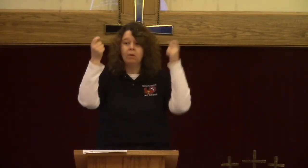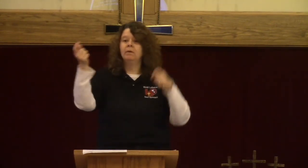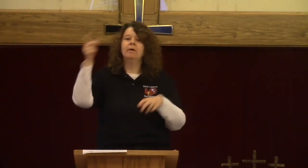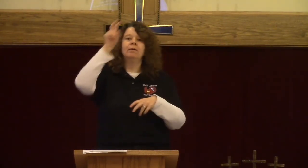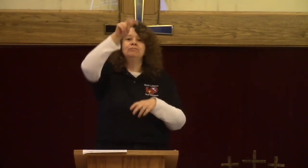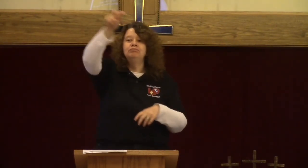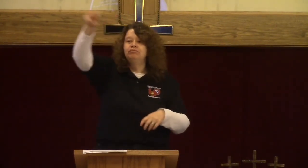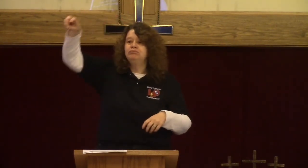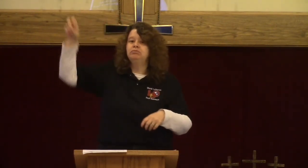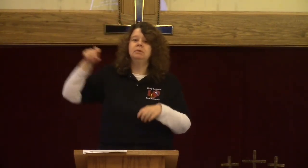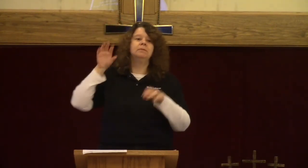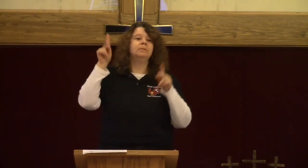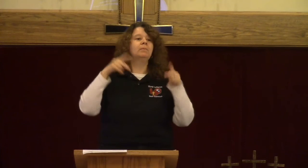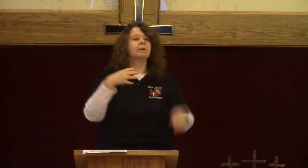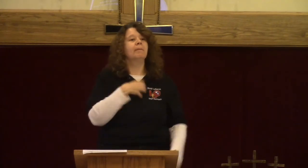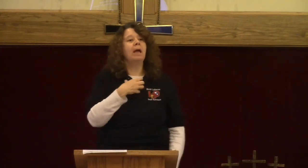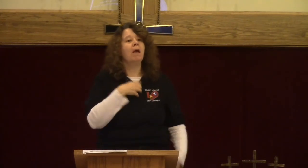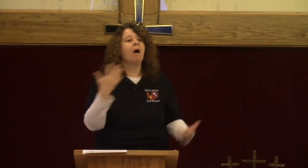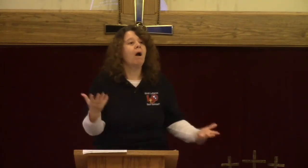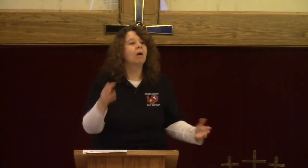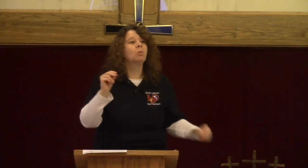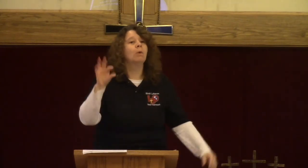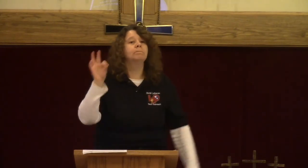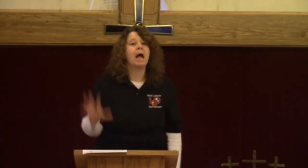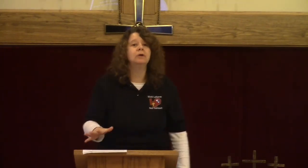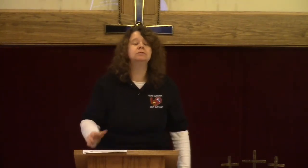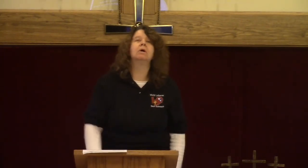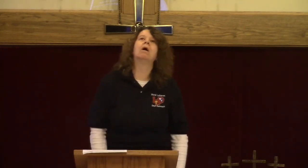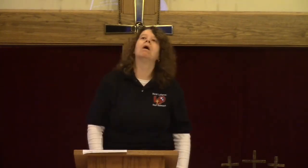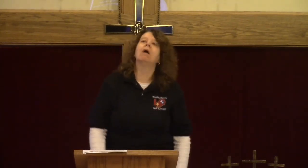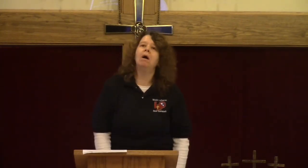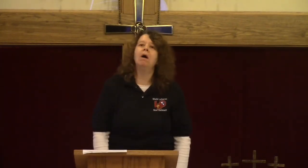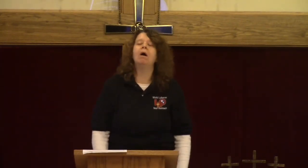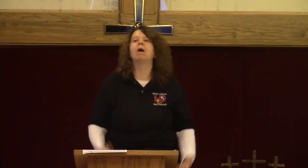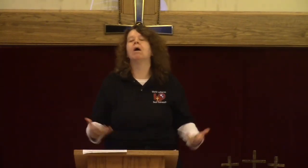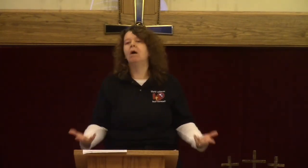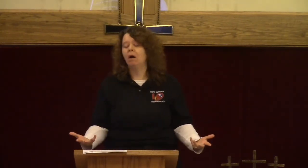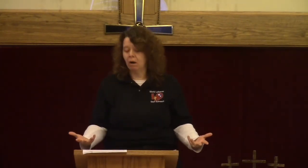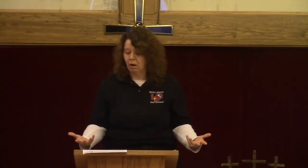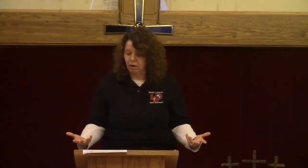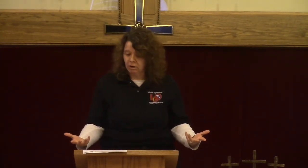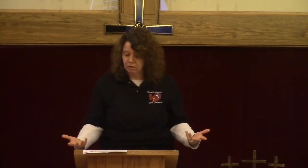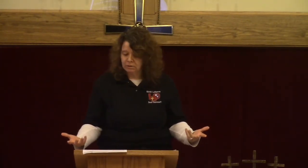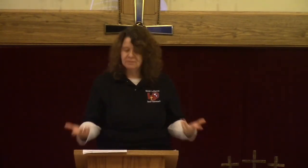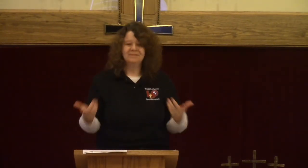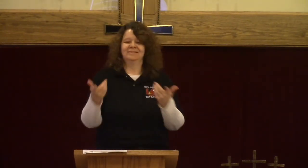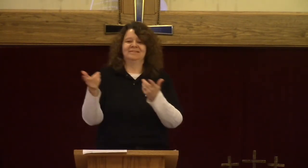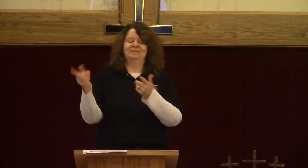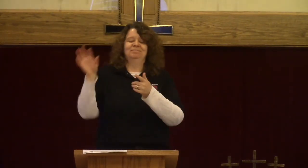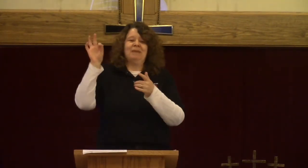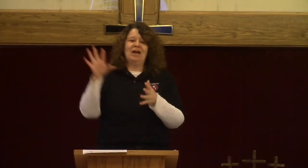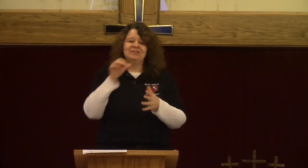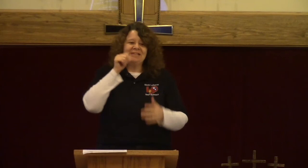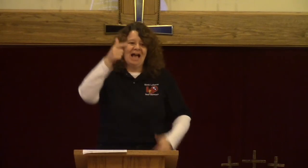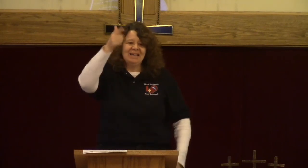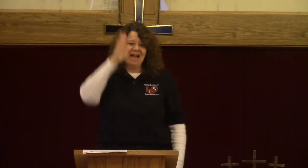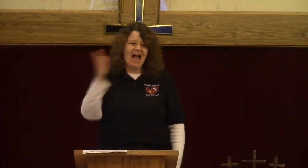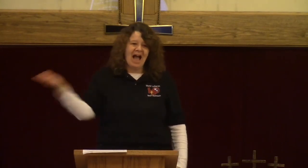Also, I remember pastors do mission festivals, and the members complain. They don't like it. You know, they complain. You know,